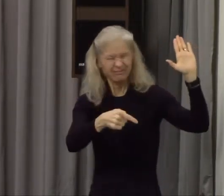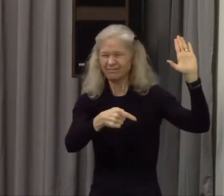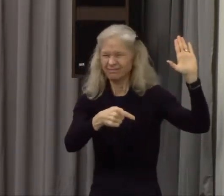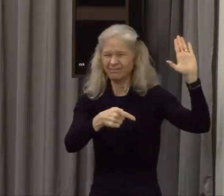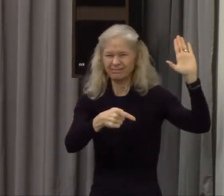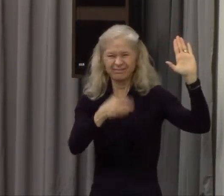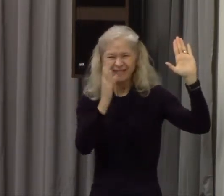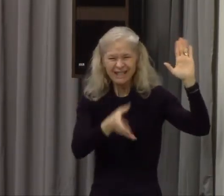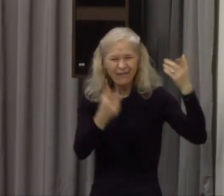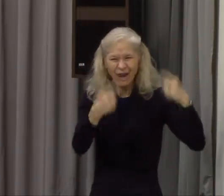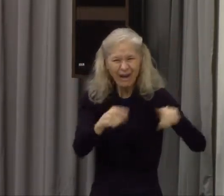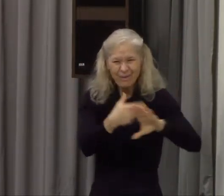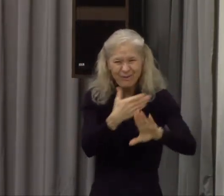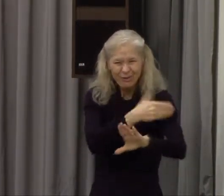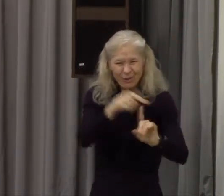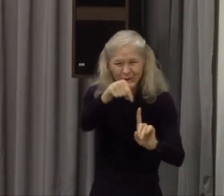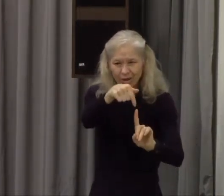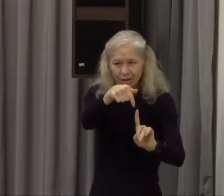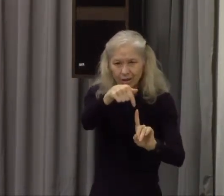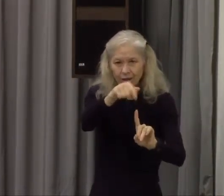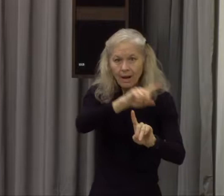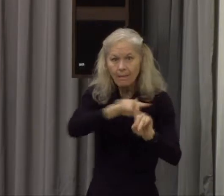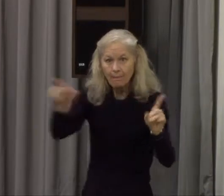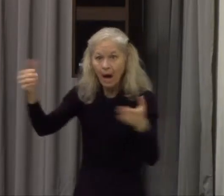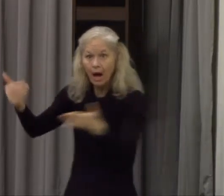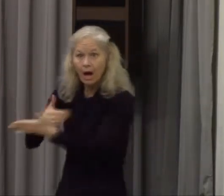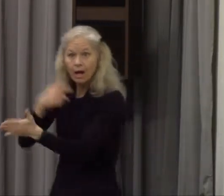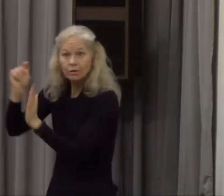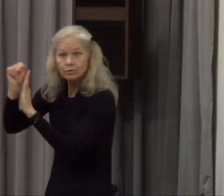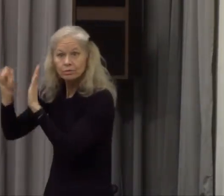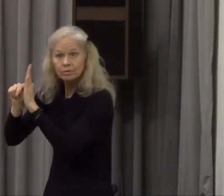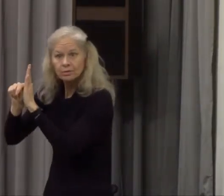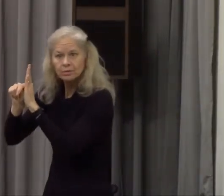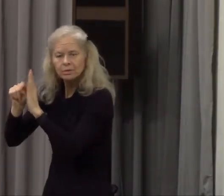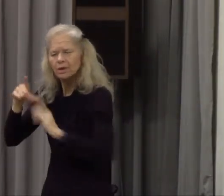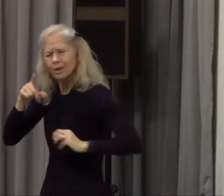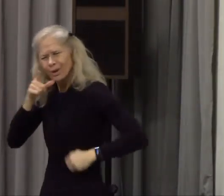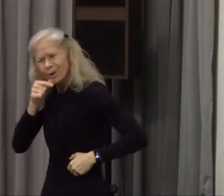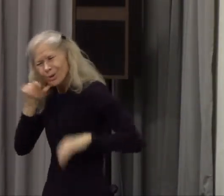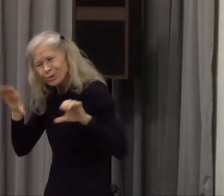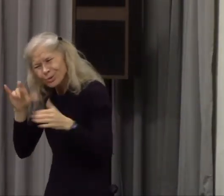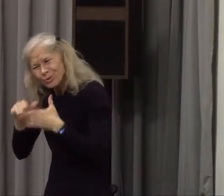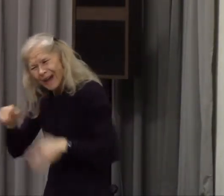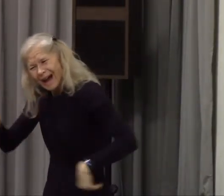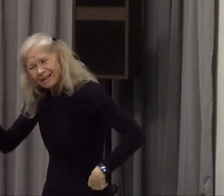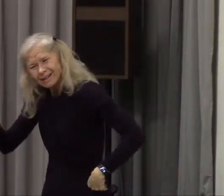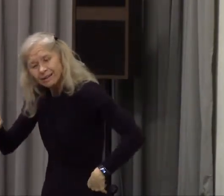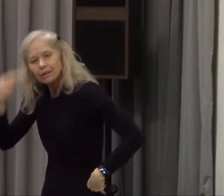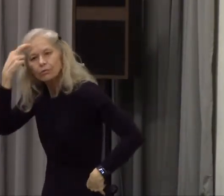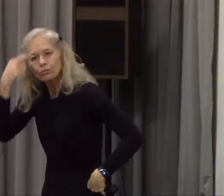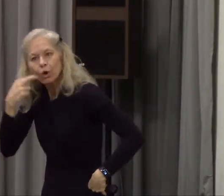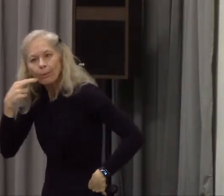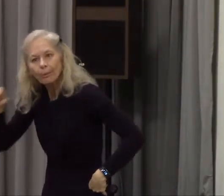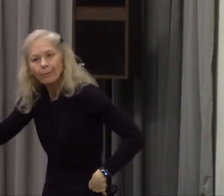Jesus Christ came with a divine preparation. And so we as Christians, when we look at